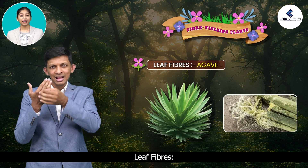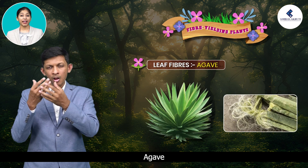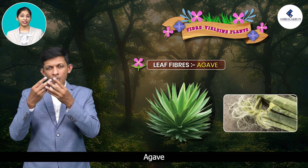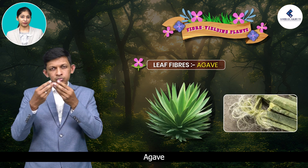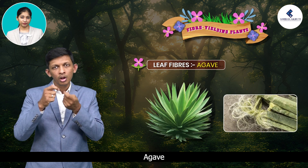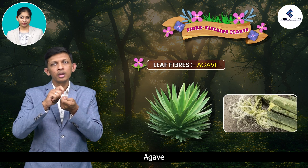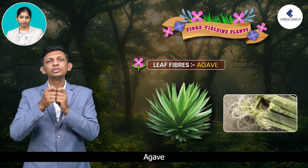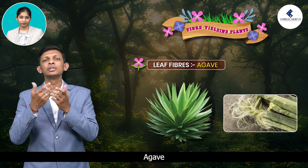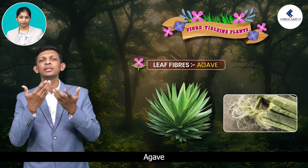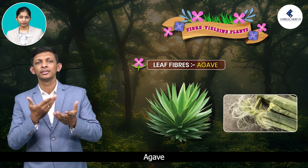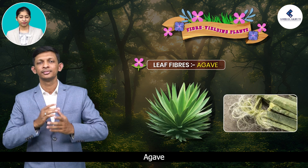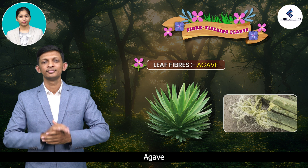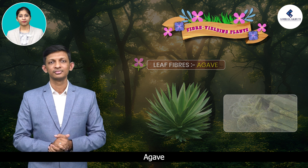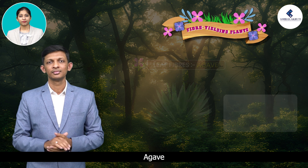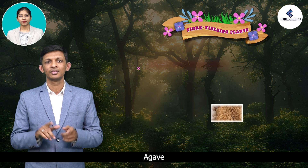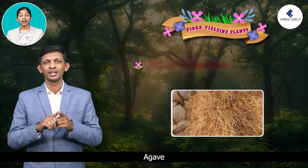agate.